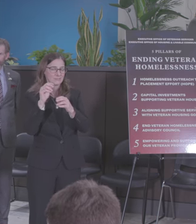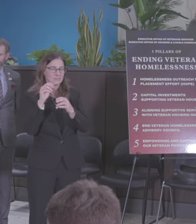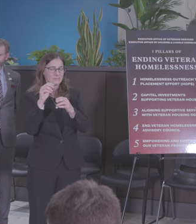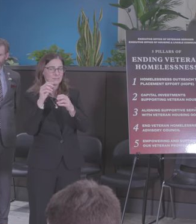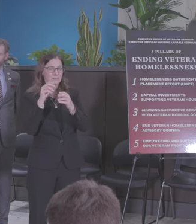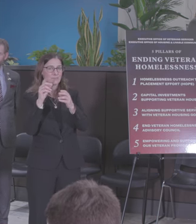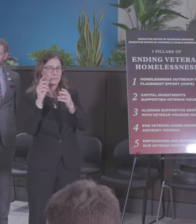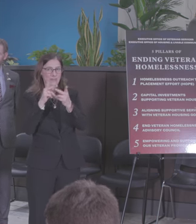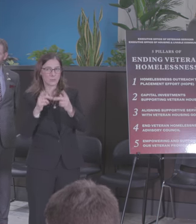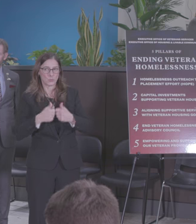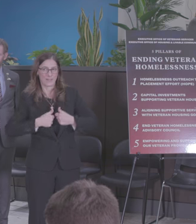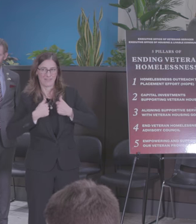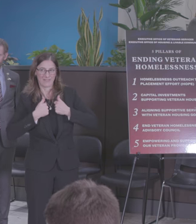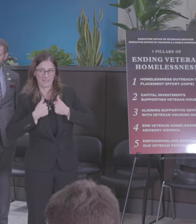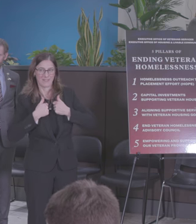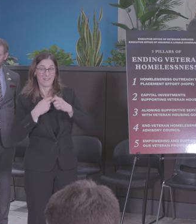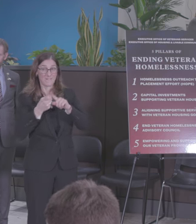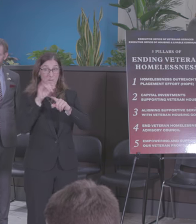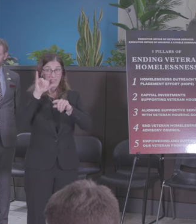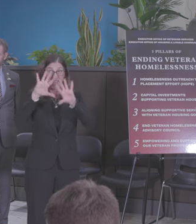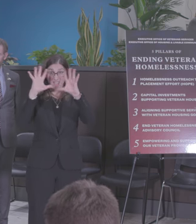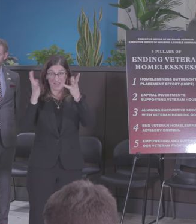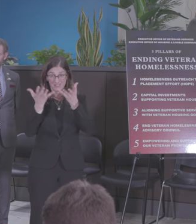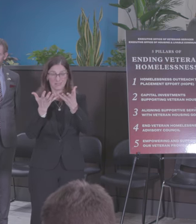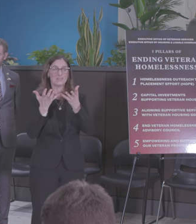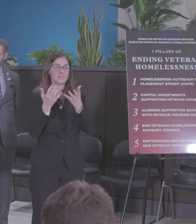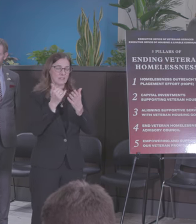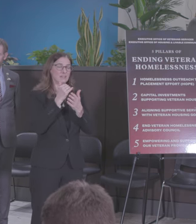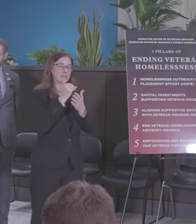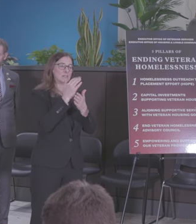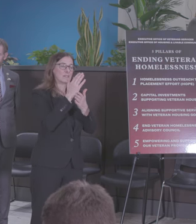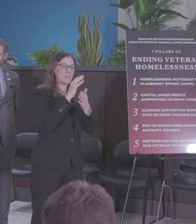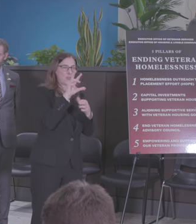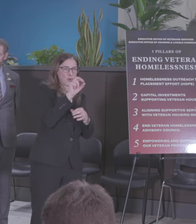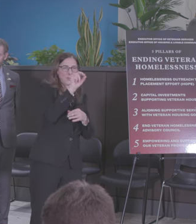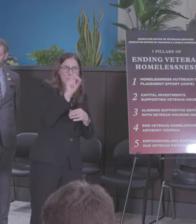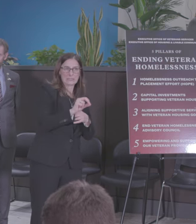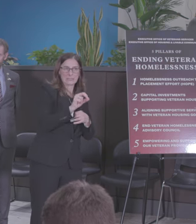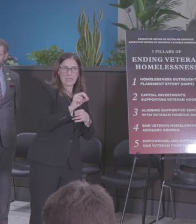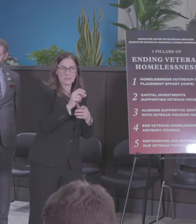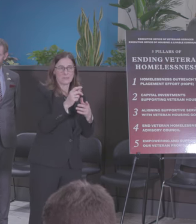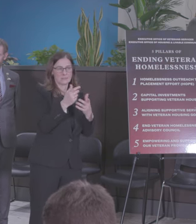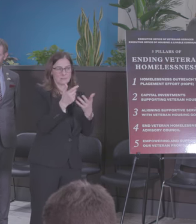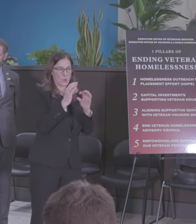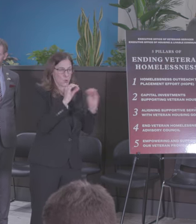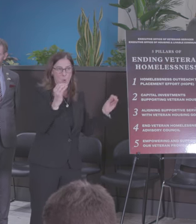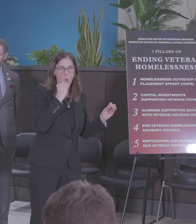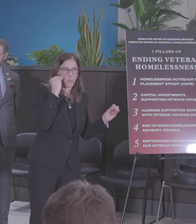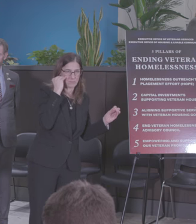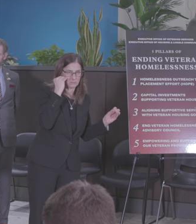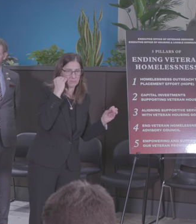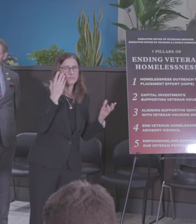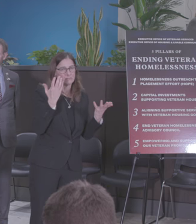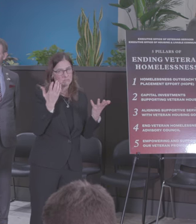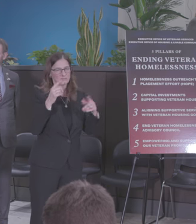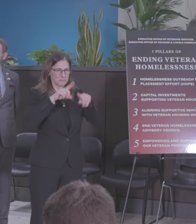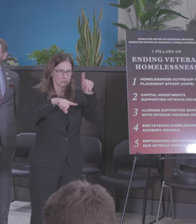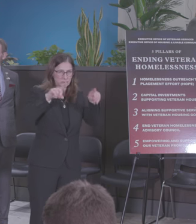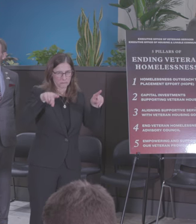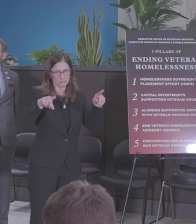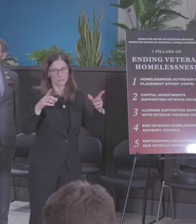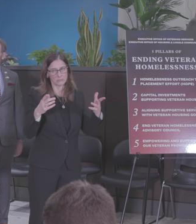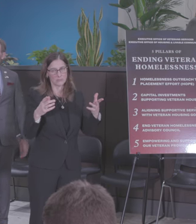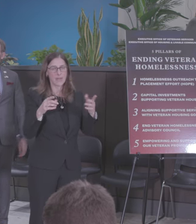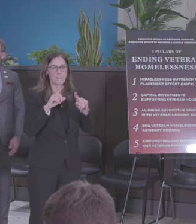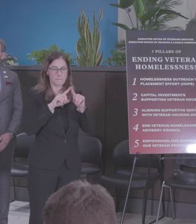are unsheltered. Now, that's an imperfect number, but we're going to be as evidence-based and data-driven as possible. There are a variety of other indicators